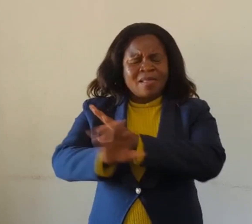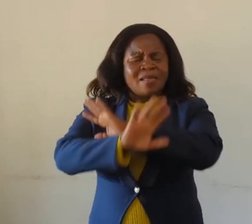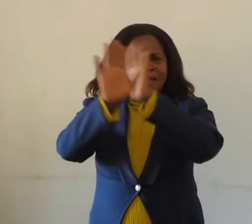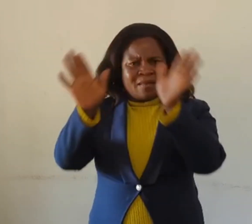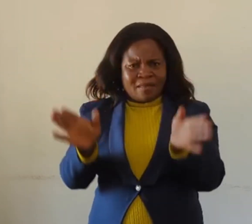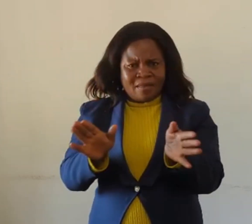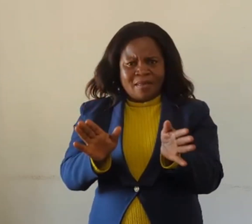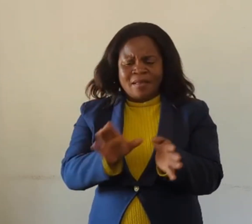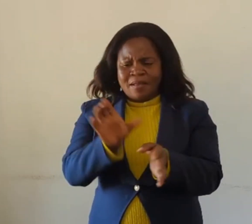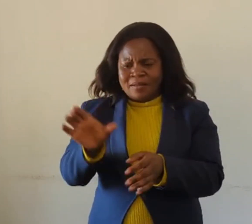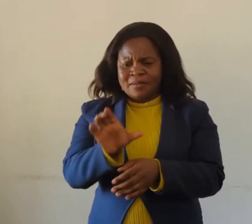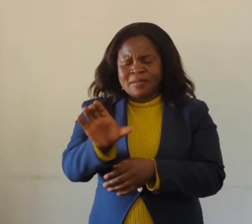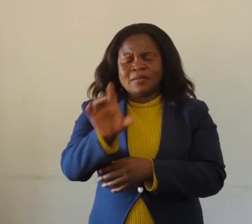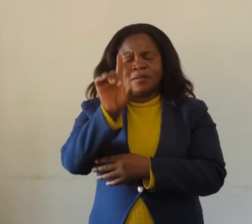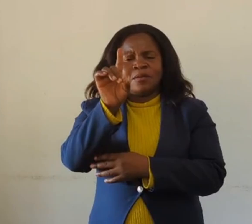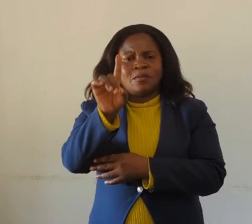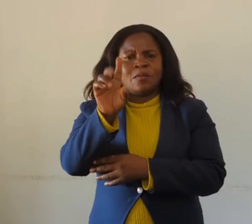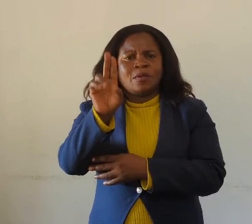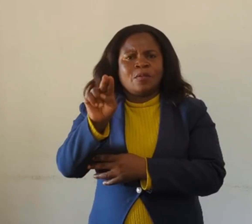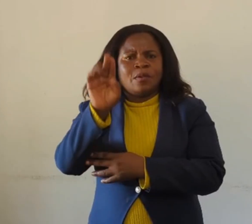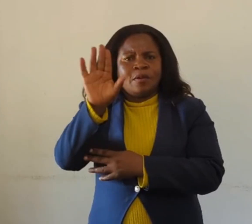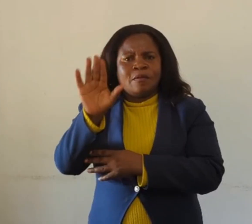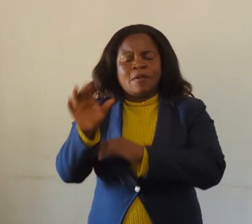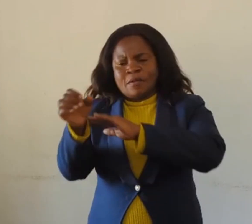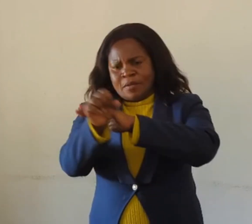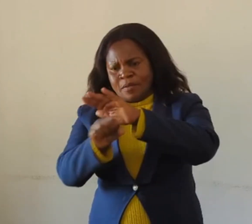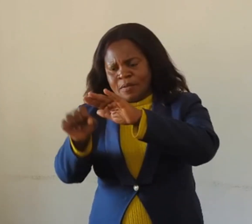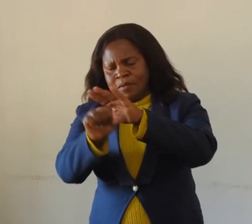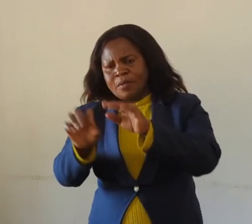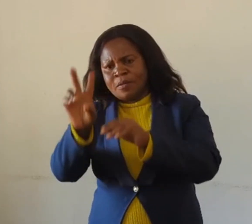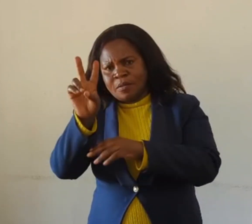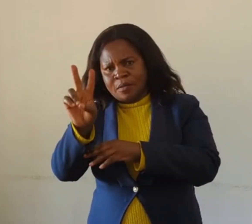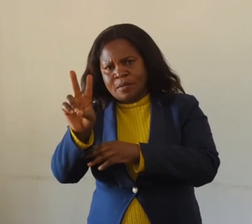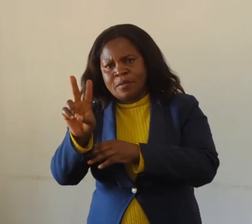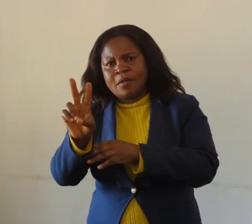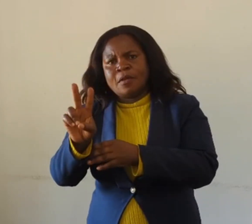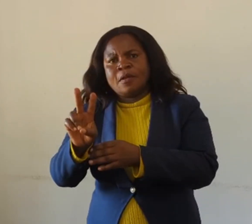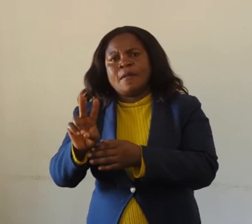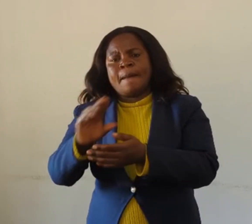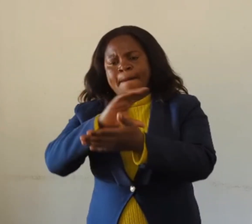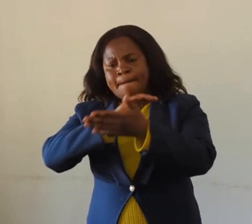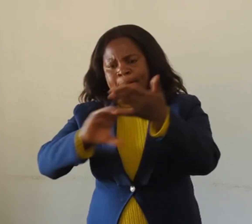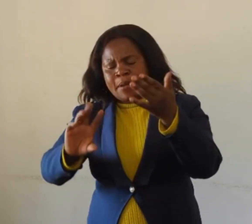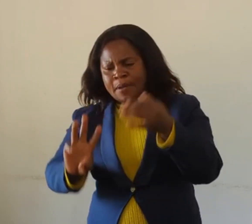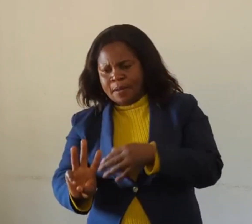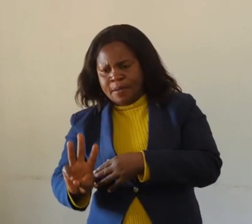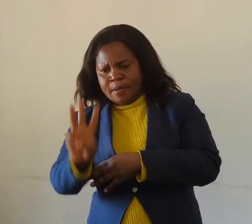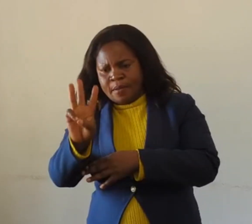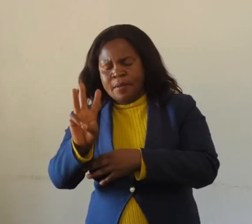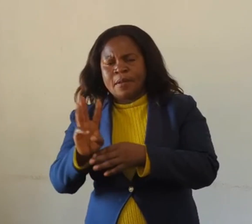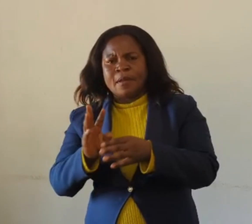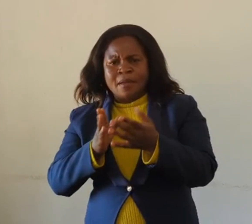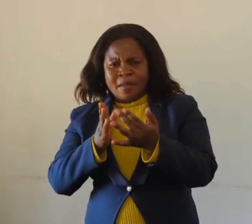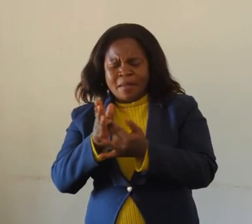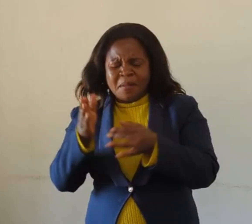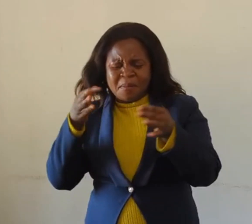125, subsection 2, paragraph W, by narrowing the Commission's power on